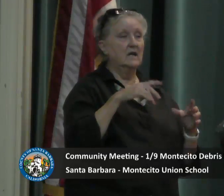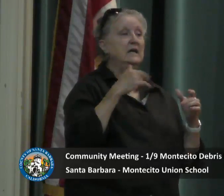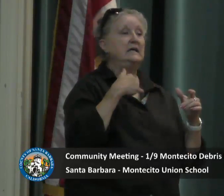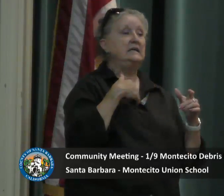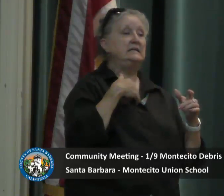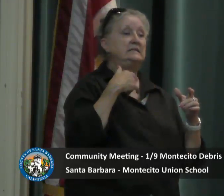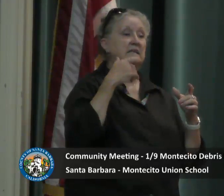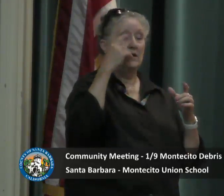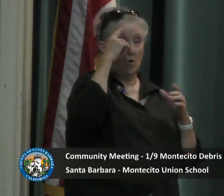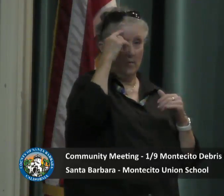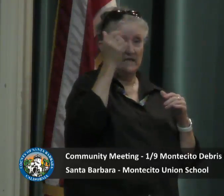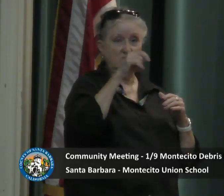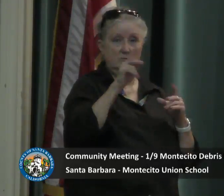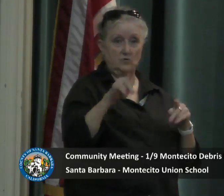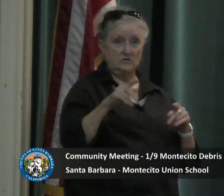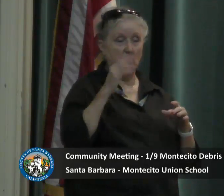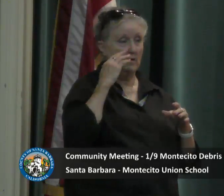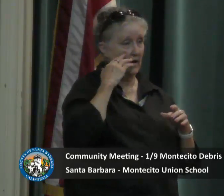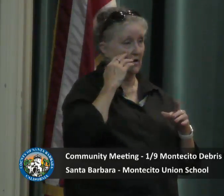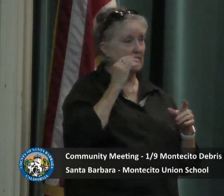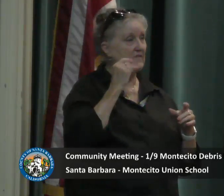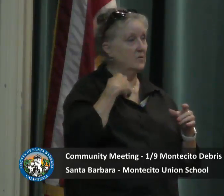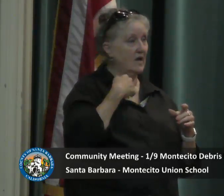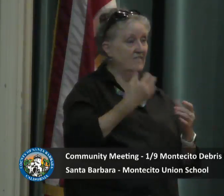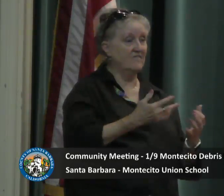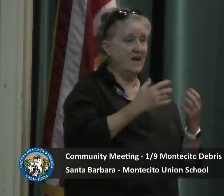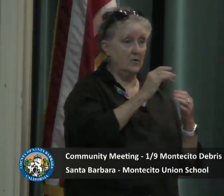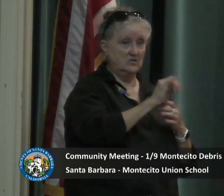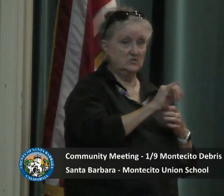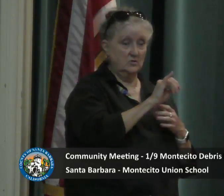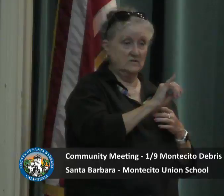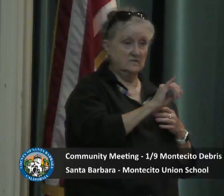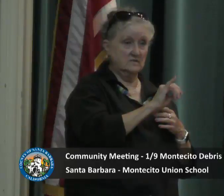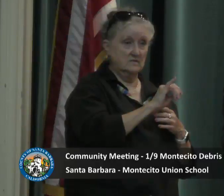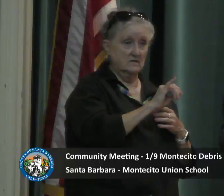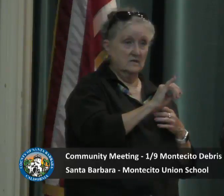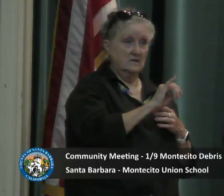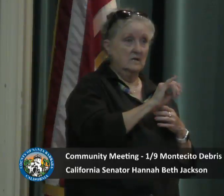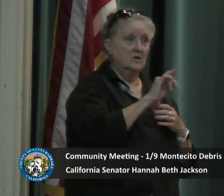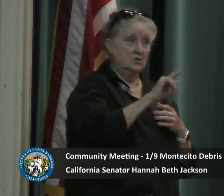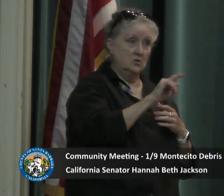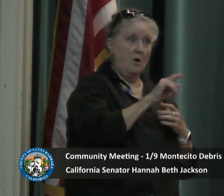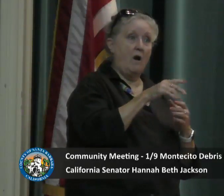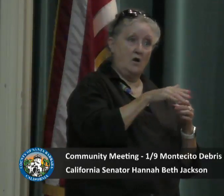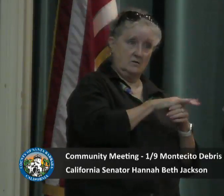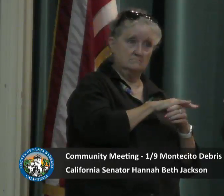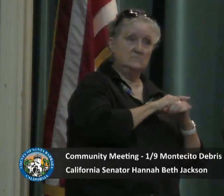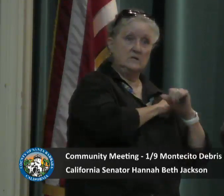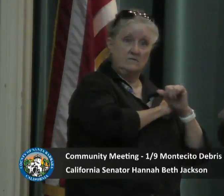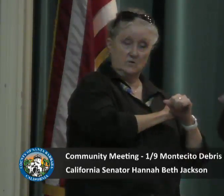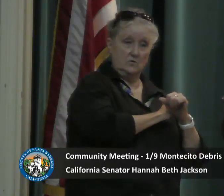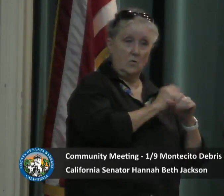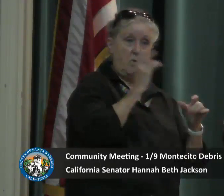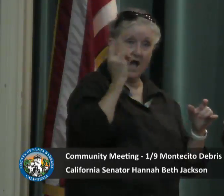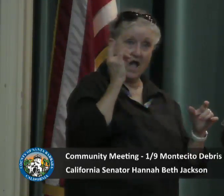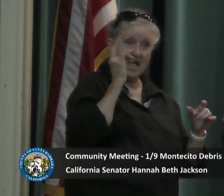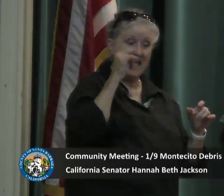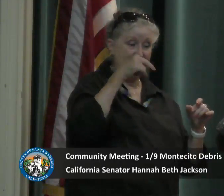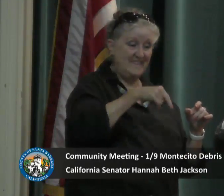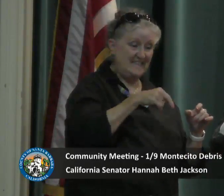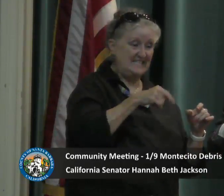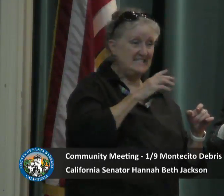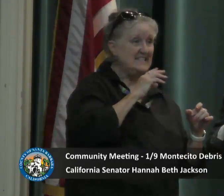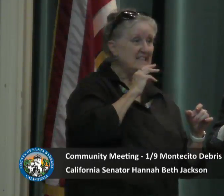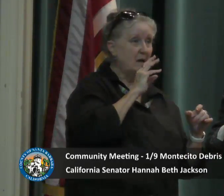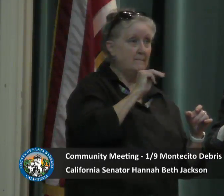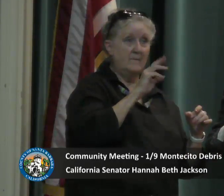bill that makes sure that if you have fire insurance, you are covered because this event, the